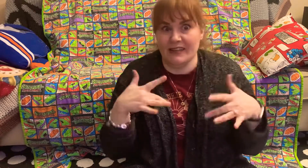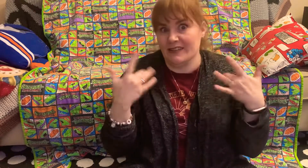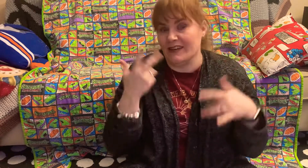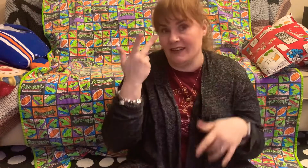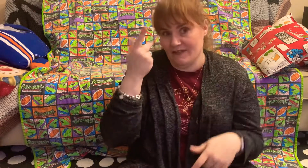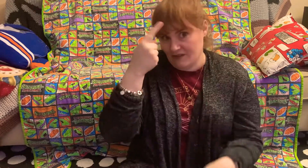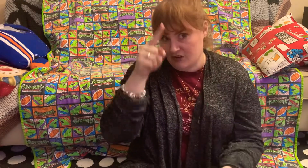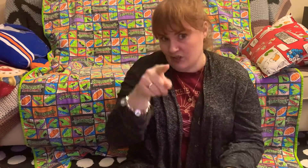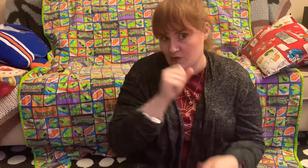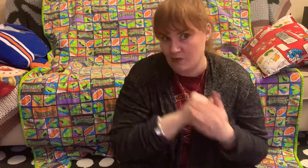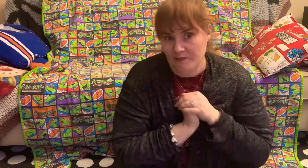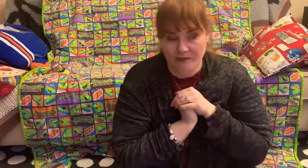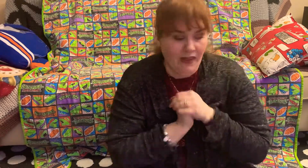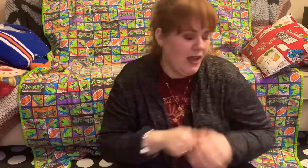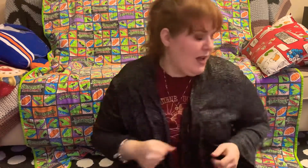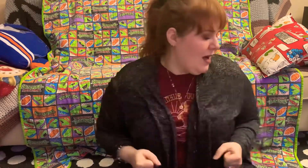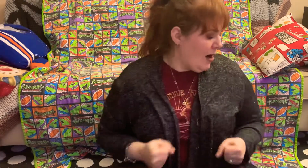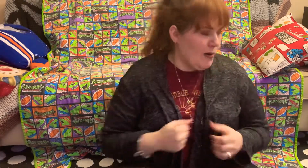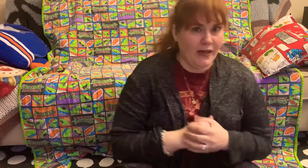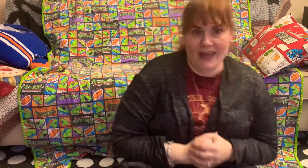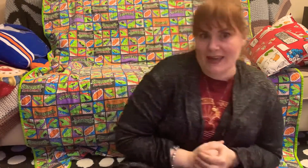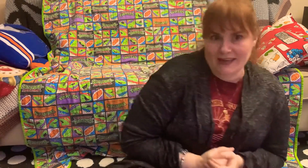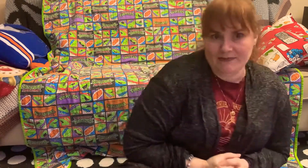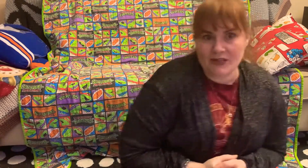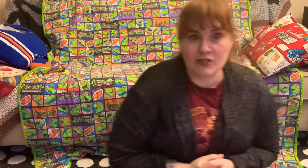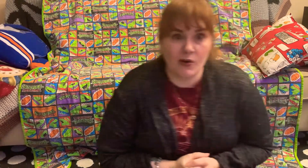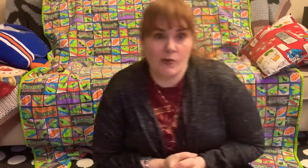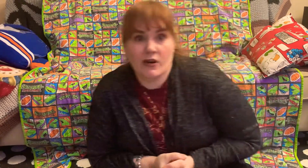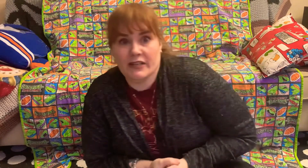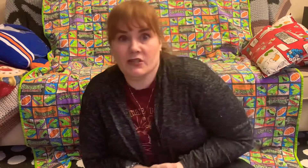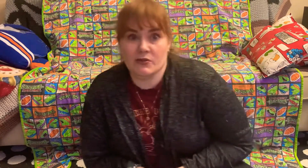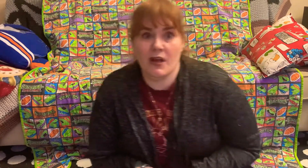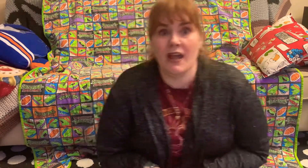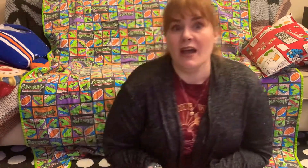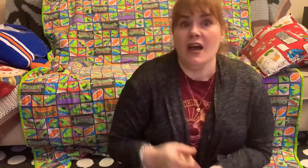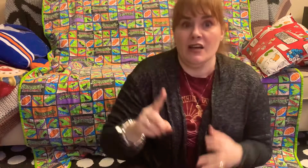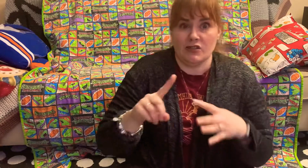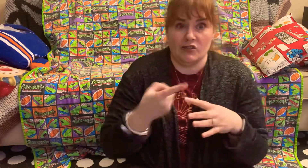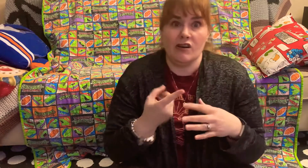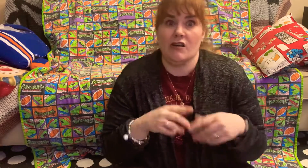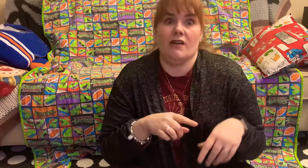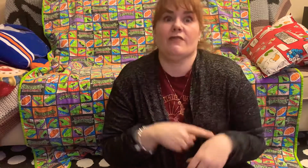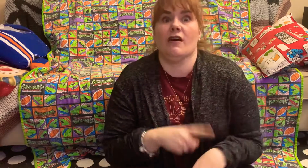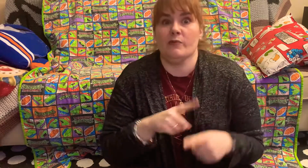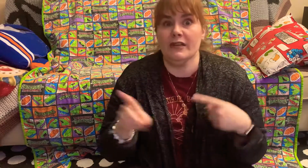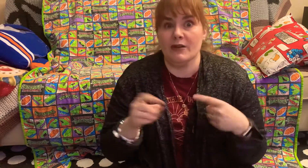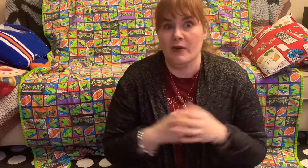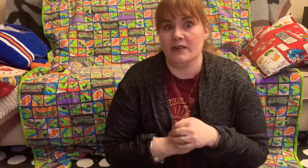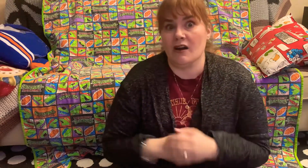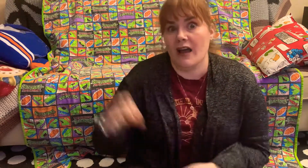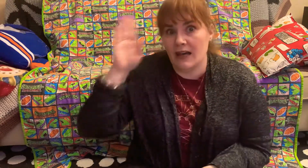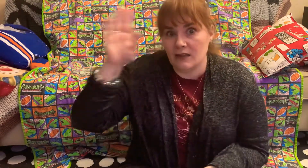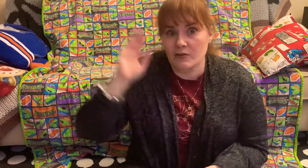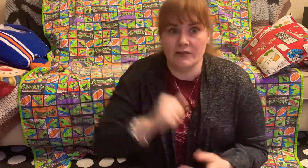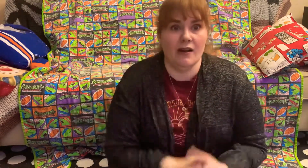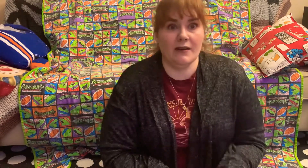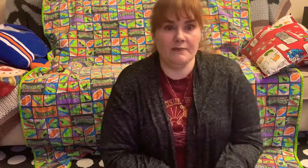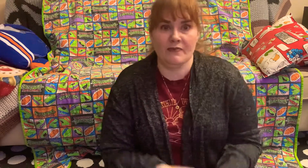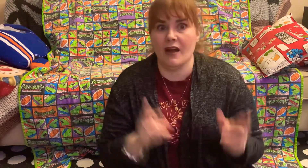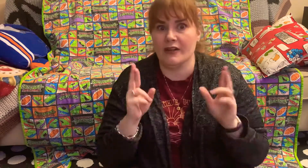exciting for you. Okay, so we're going to start off our week with our hello song. Are you ready